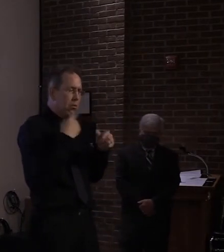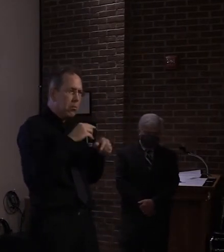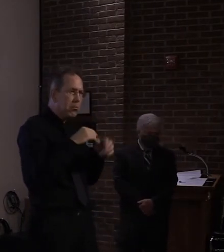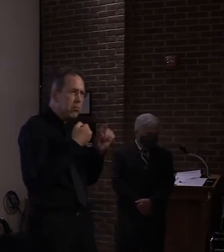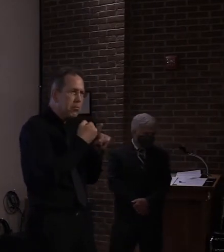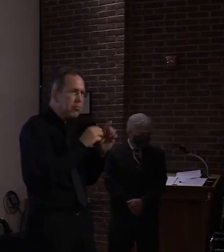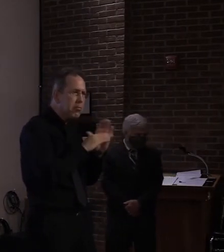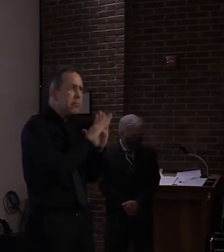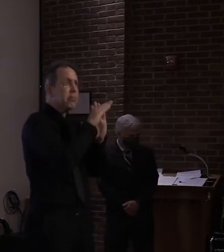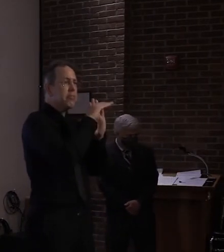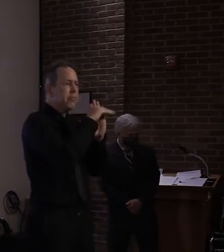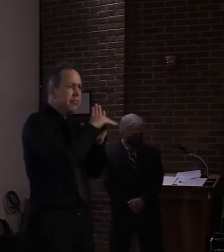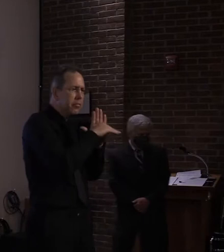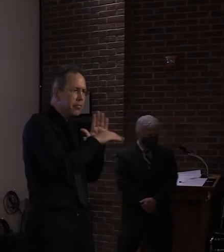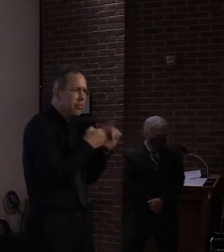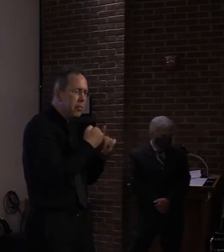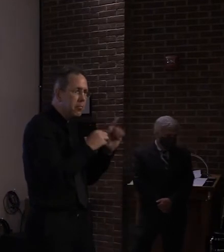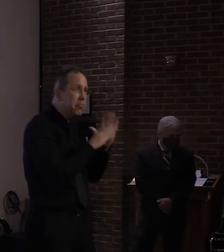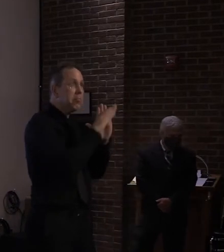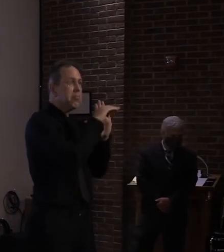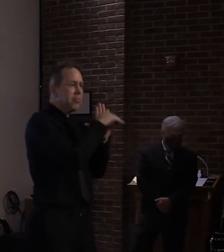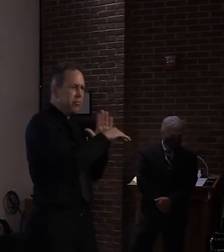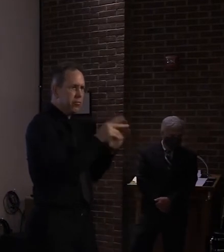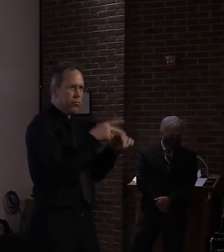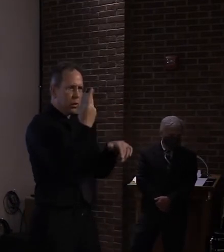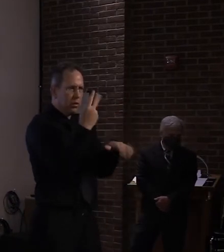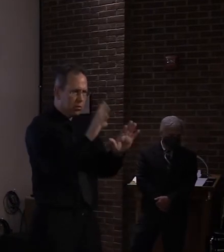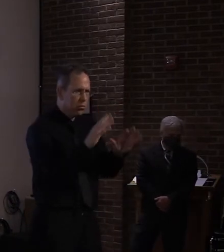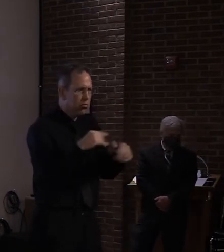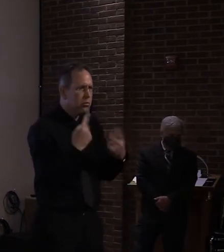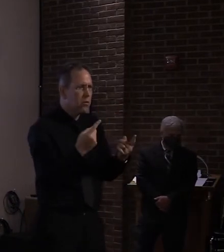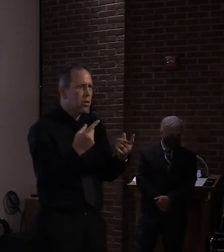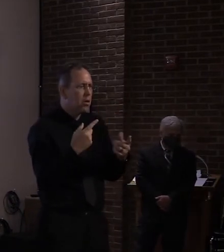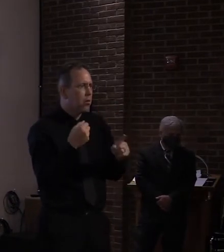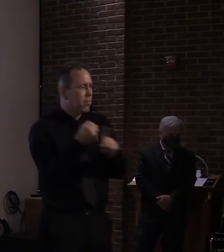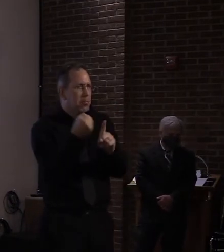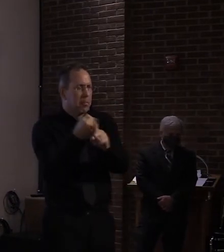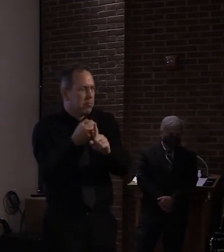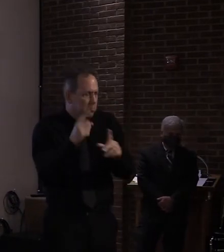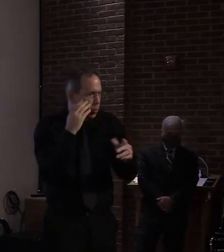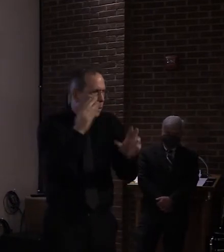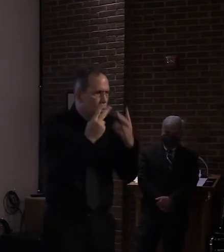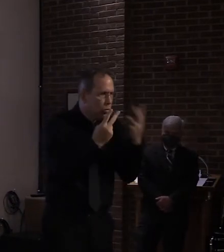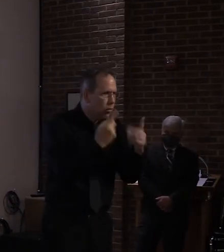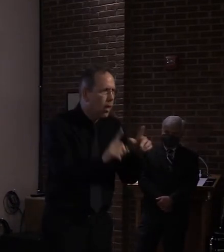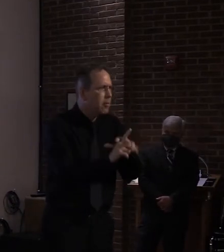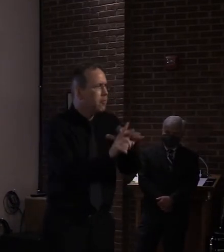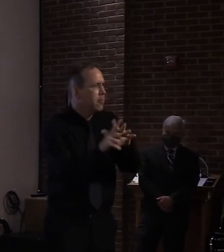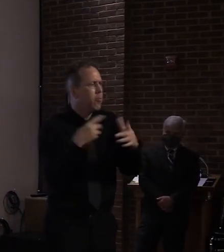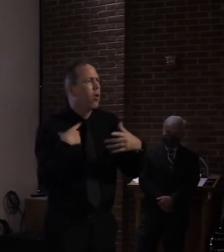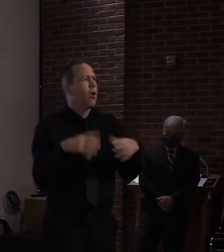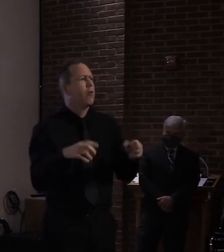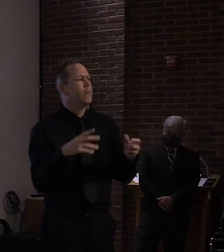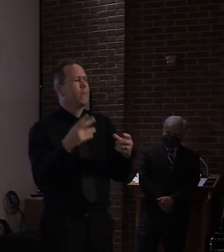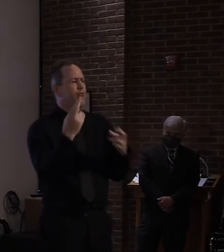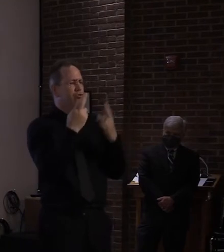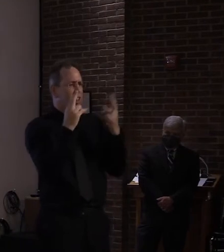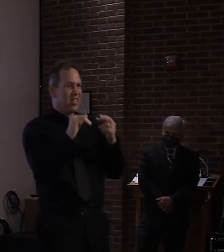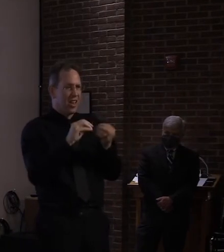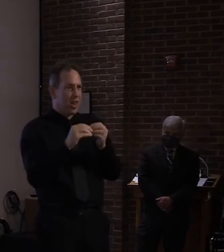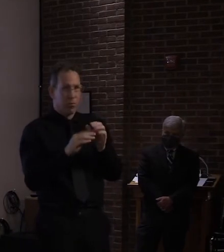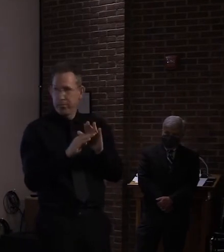in Vermont and we started to accumulate cases, we quickly recognized this is not the slope we wanted to